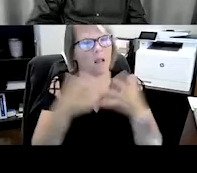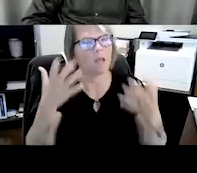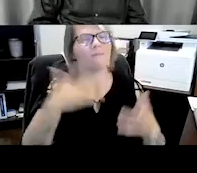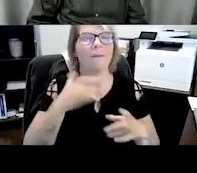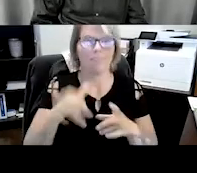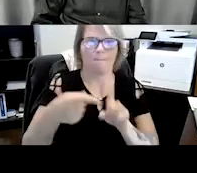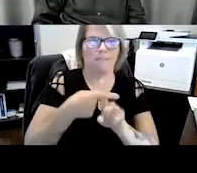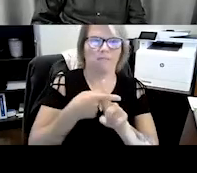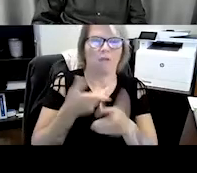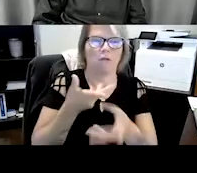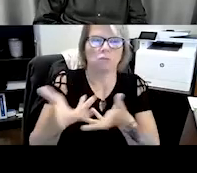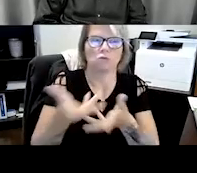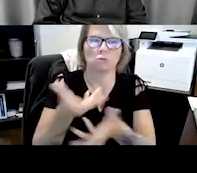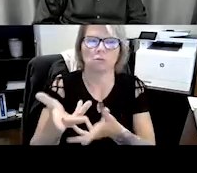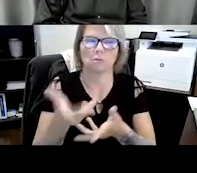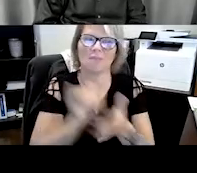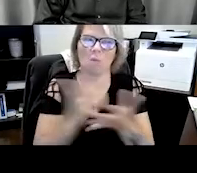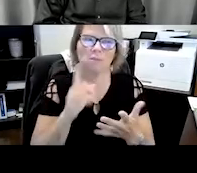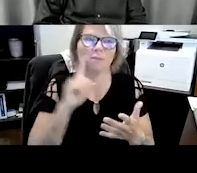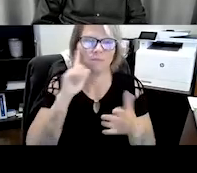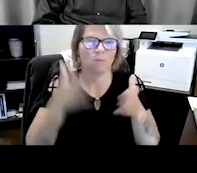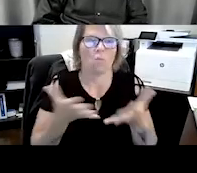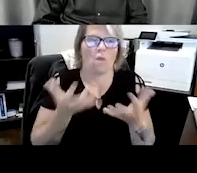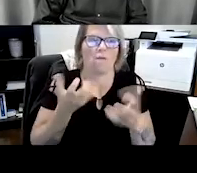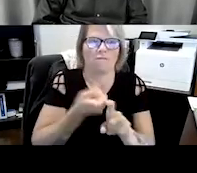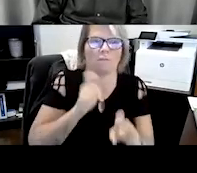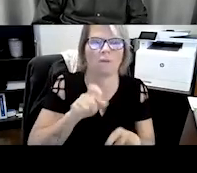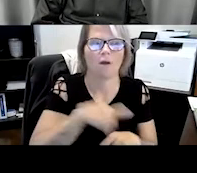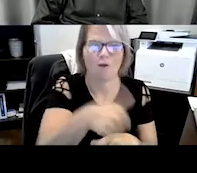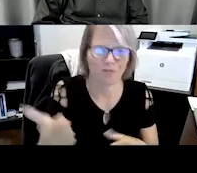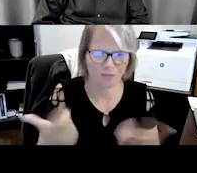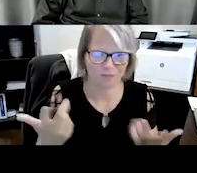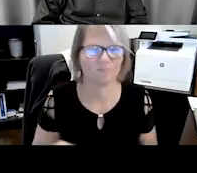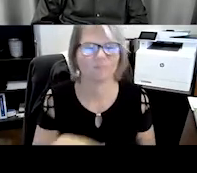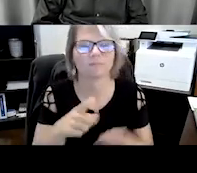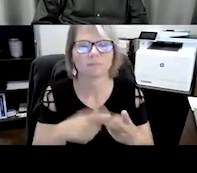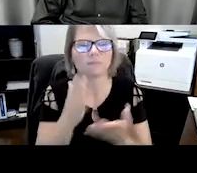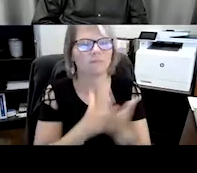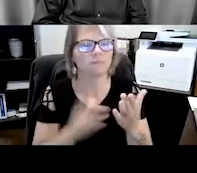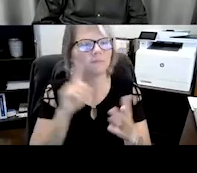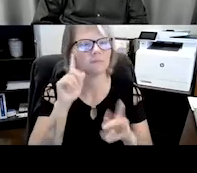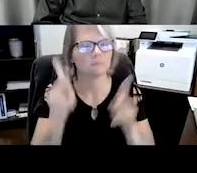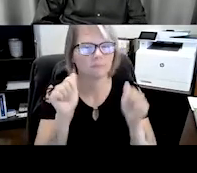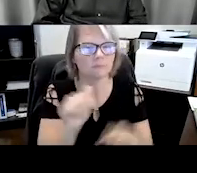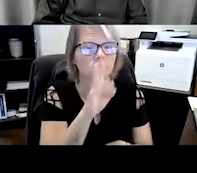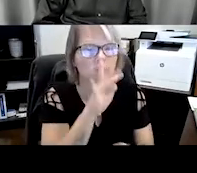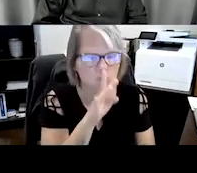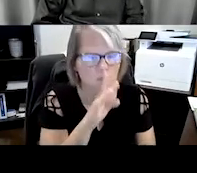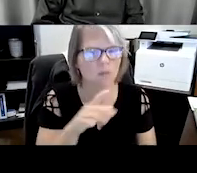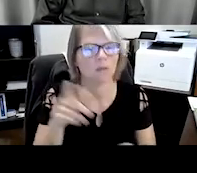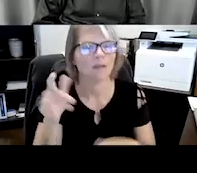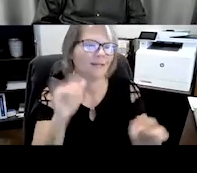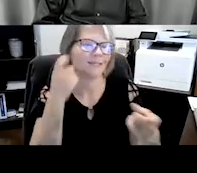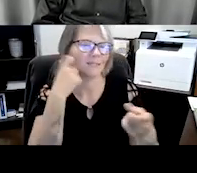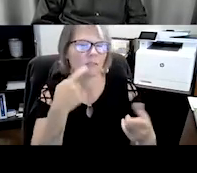respected. The communication wasn't perfect, but it was a very positive experience because I knew that person was willing to